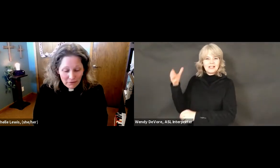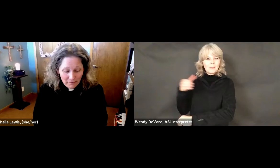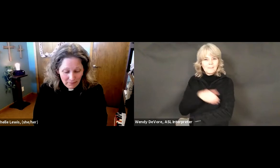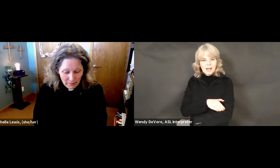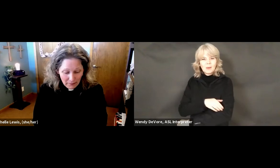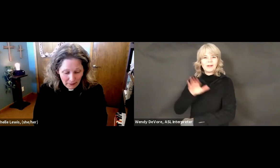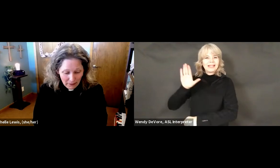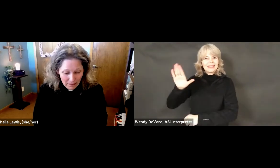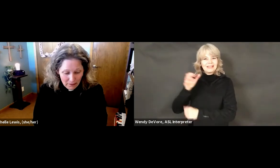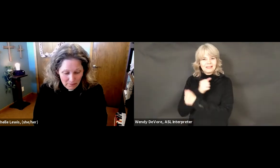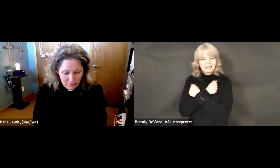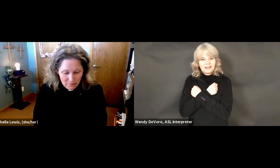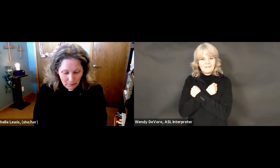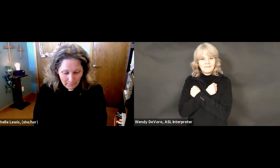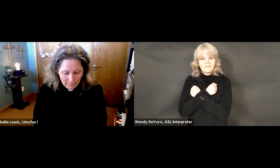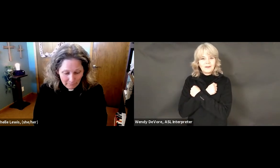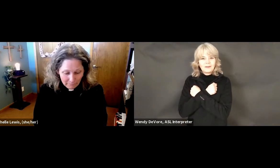love.